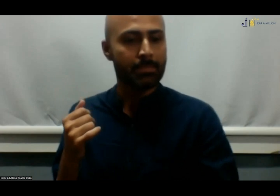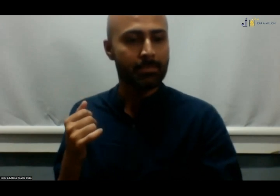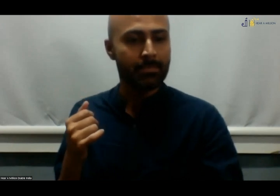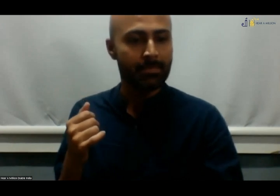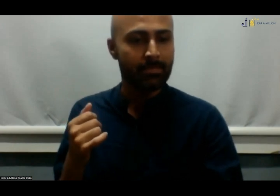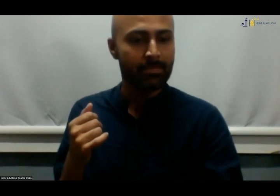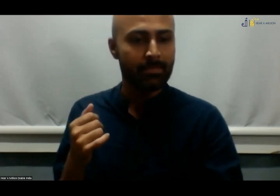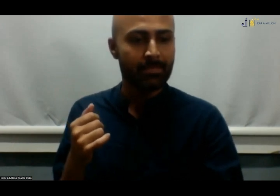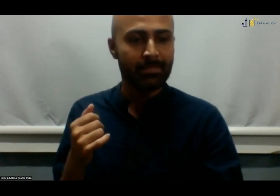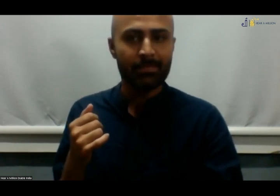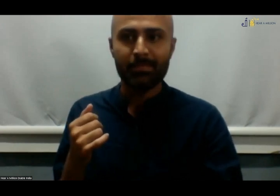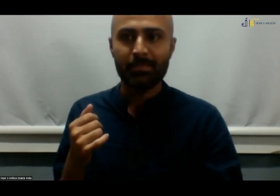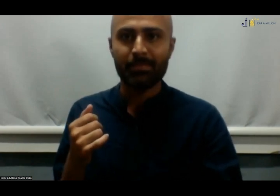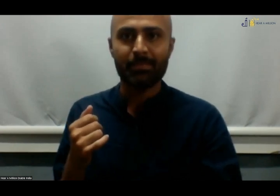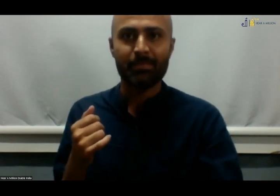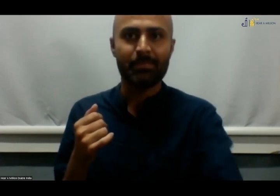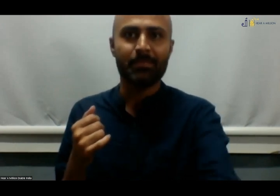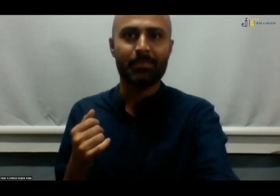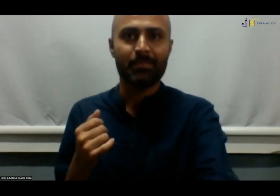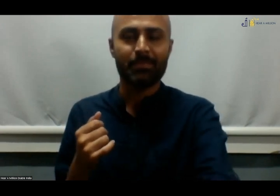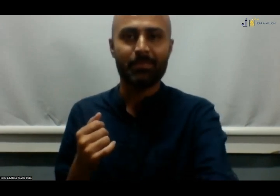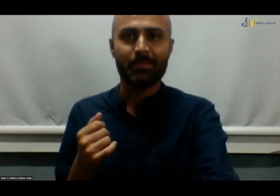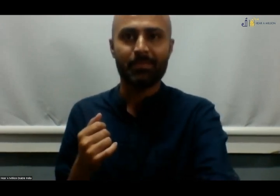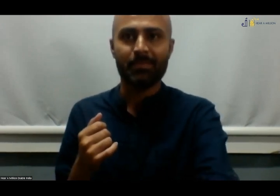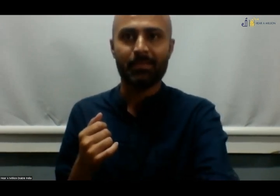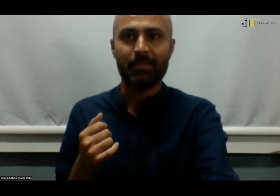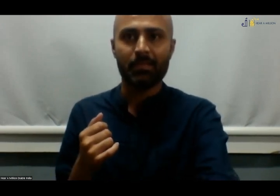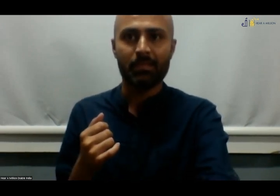Now we will have Saurav here.